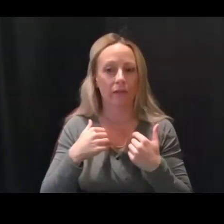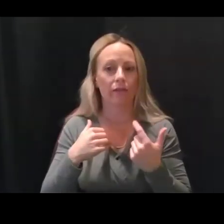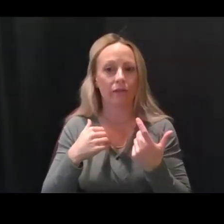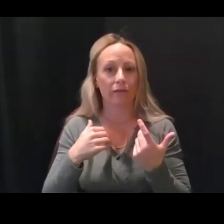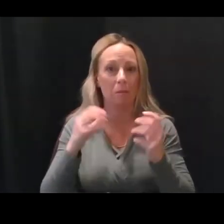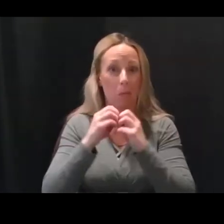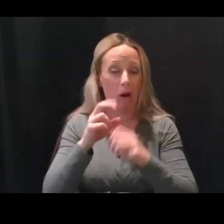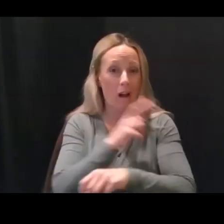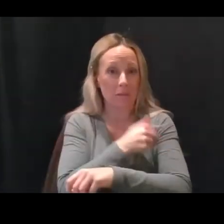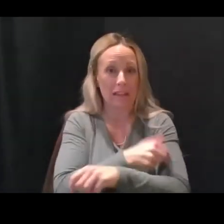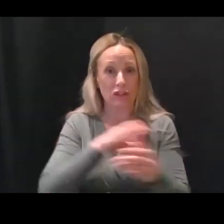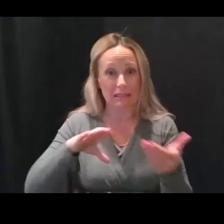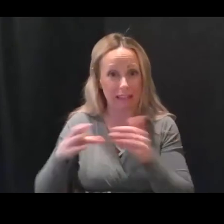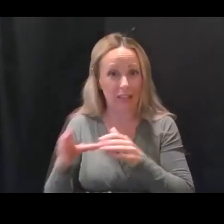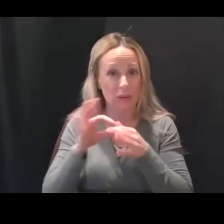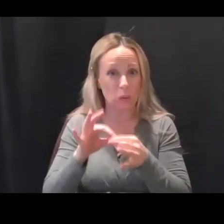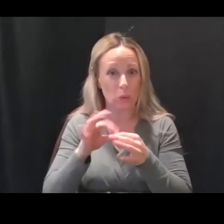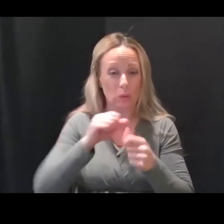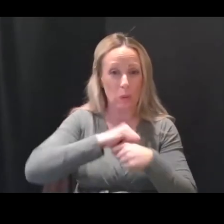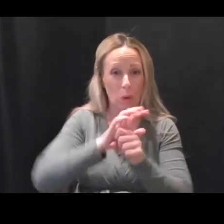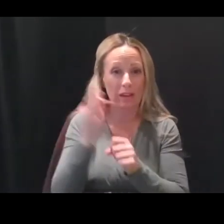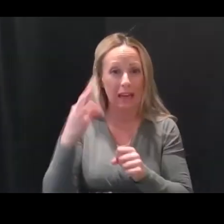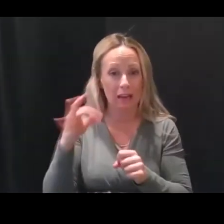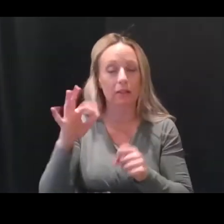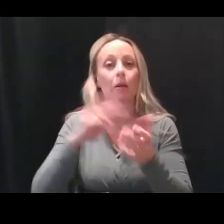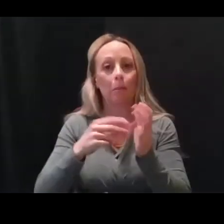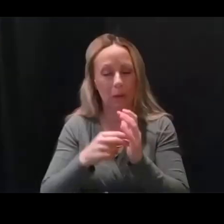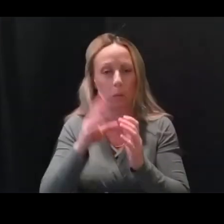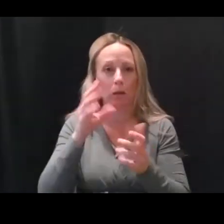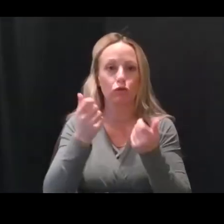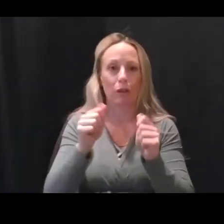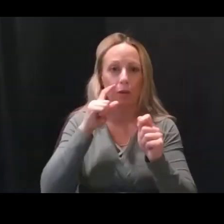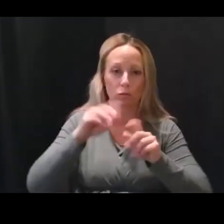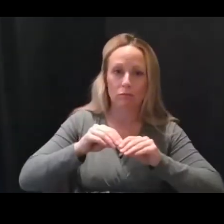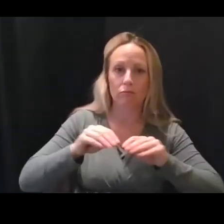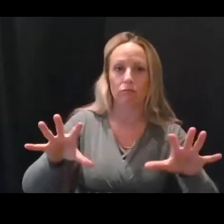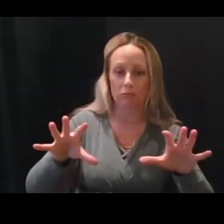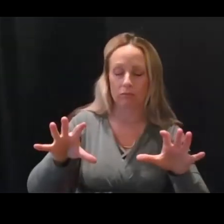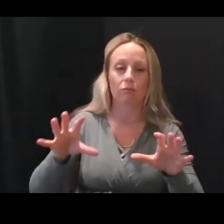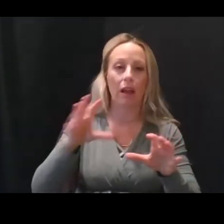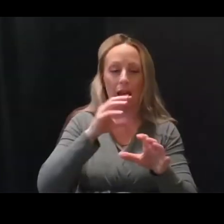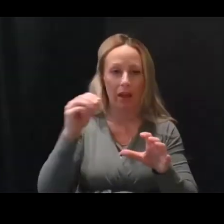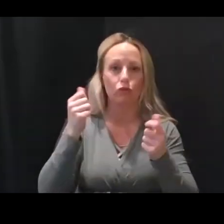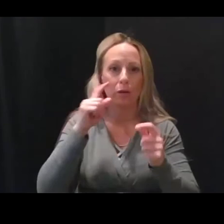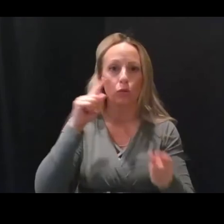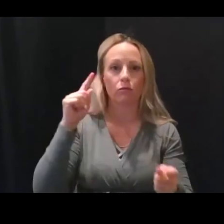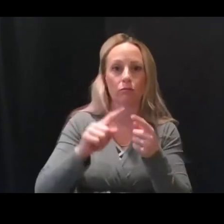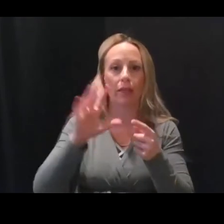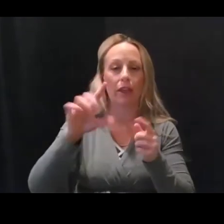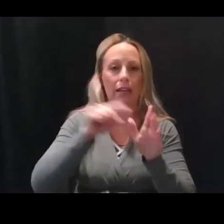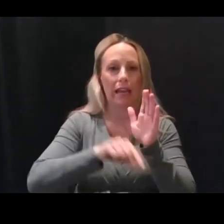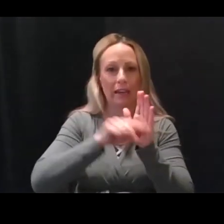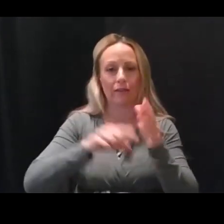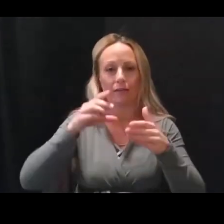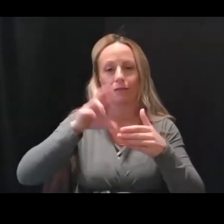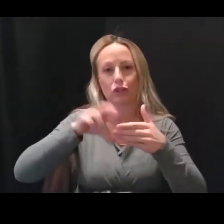which indicates that these individuals have been bearing a greater burden of the negative outcomes from COVID-19. These factors contributed